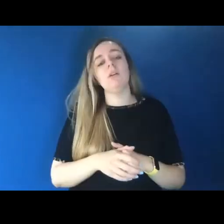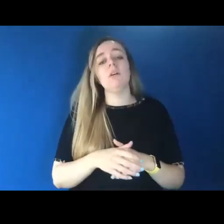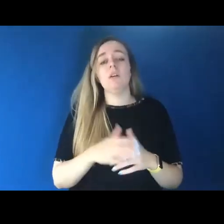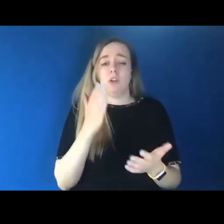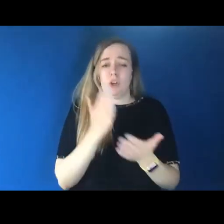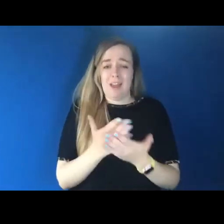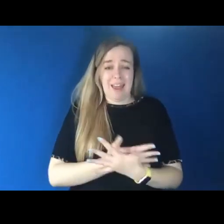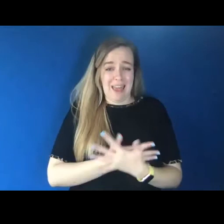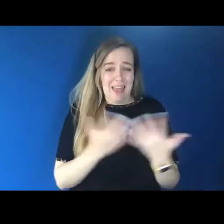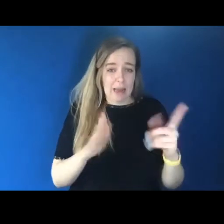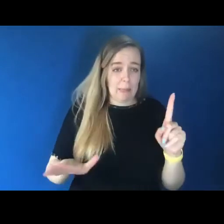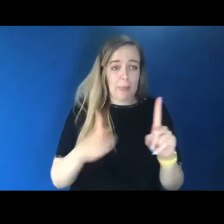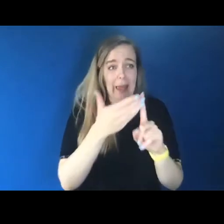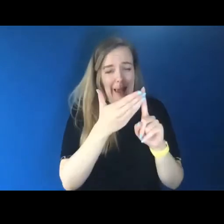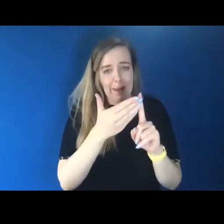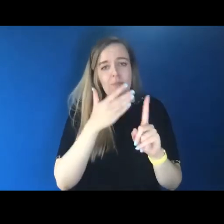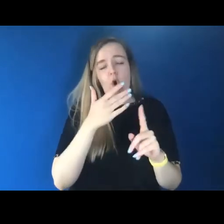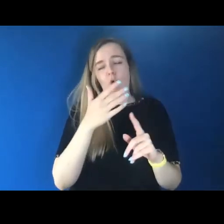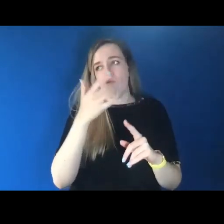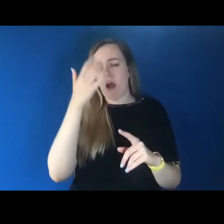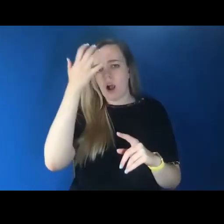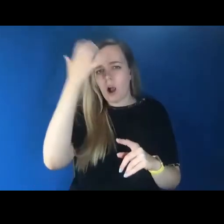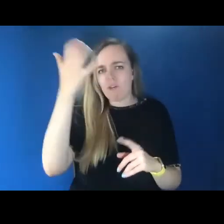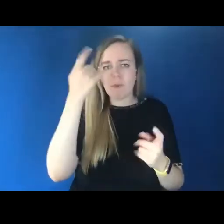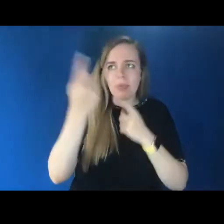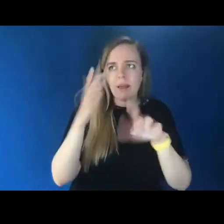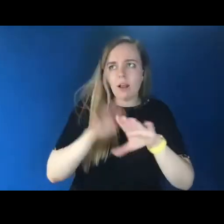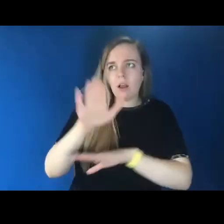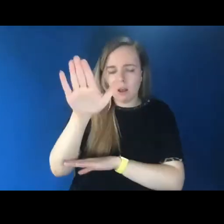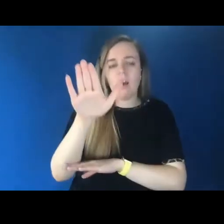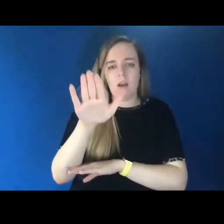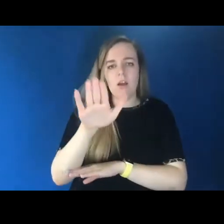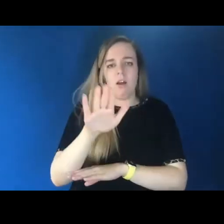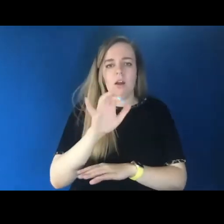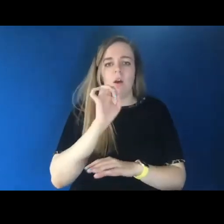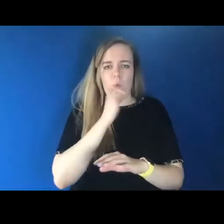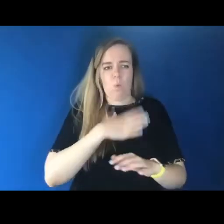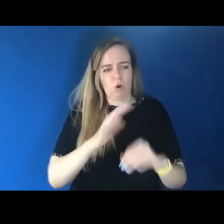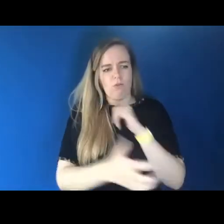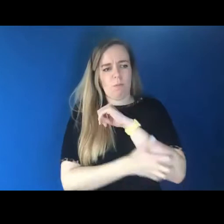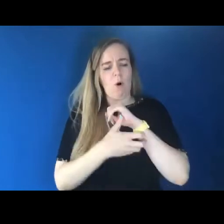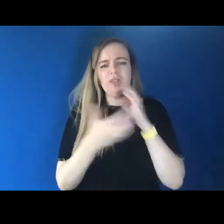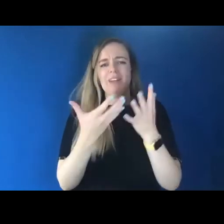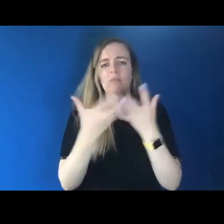decent forward-thinking government and society is to alleviate poverty.